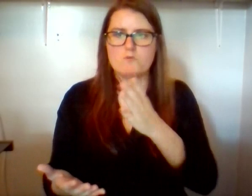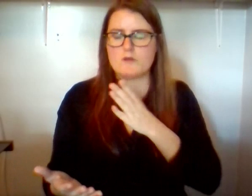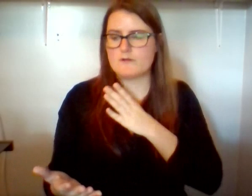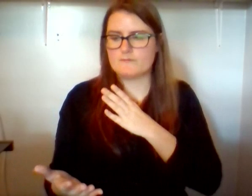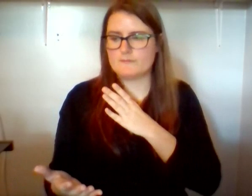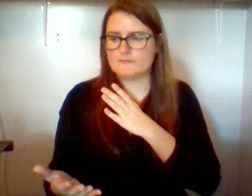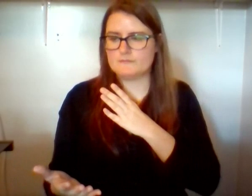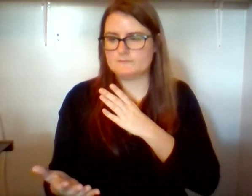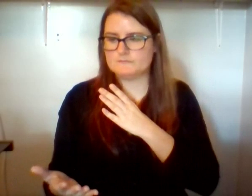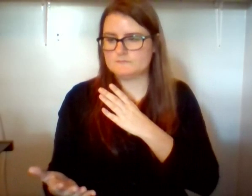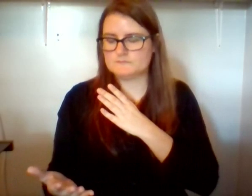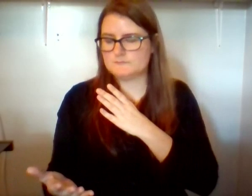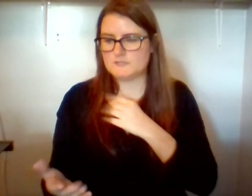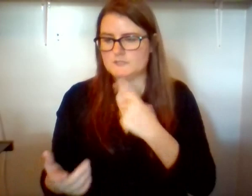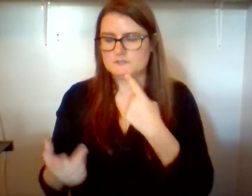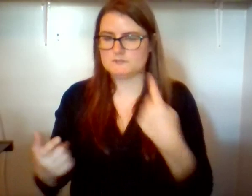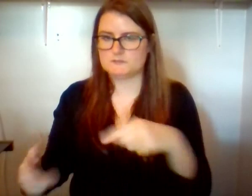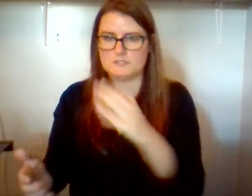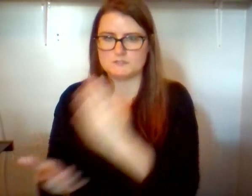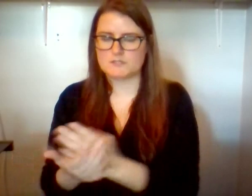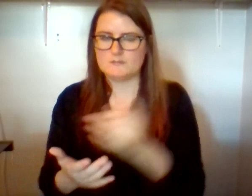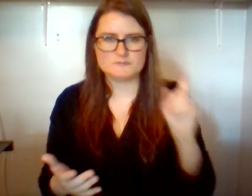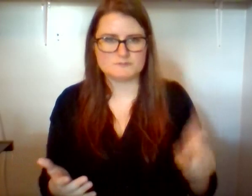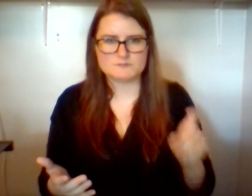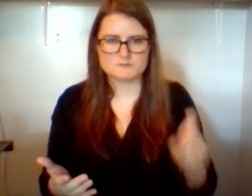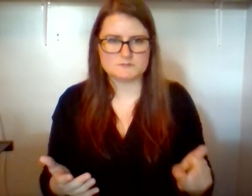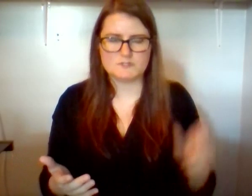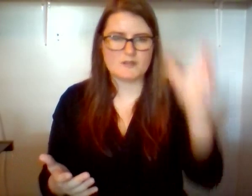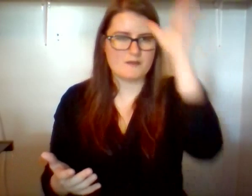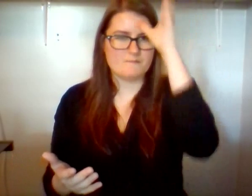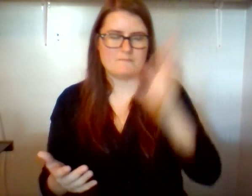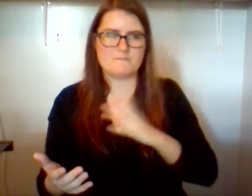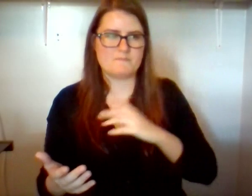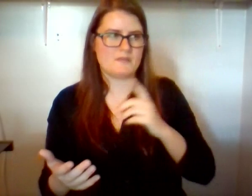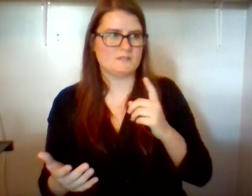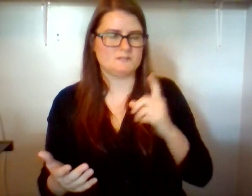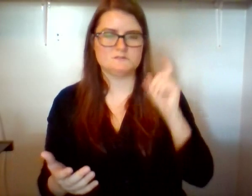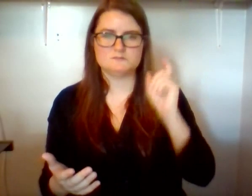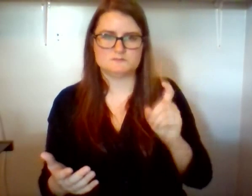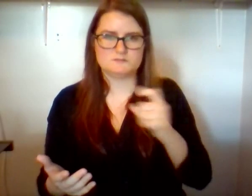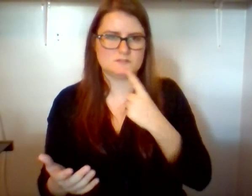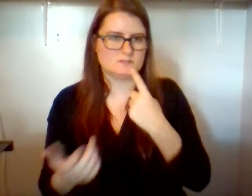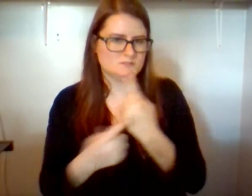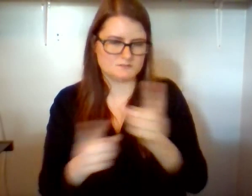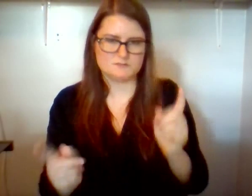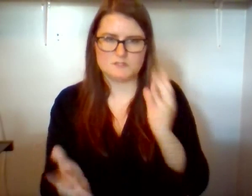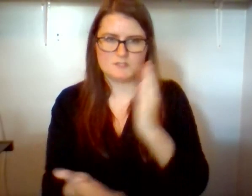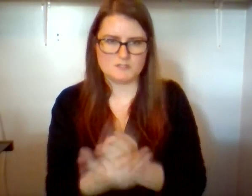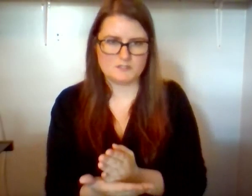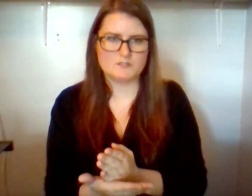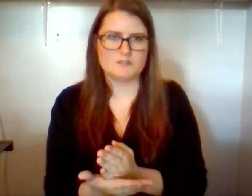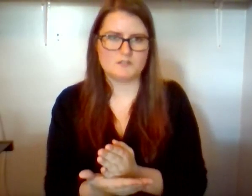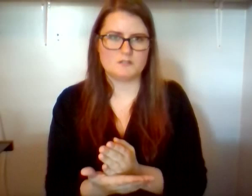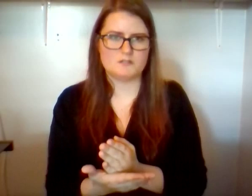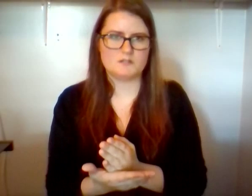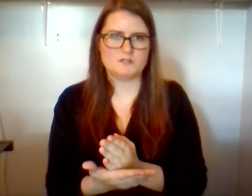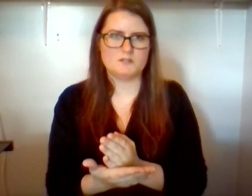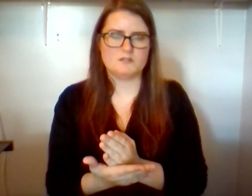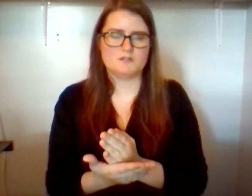in purity. She'll love you for it. And in due time, she will give herself to you in a more complete and